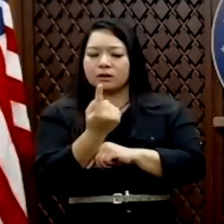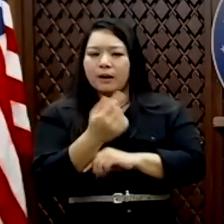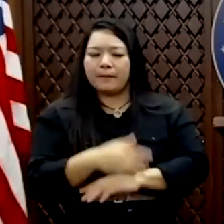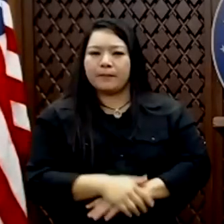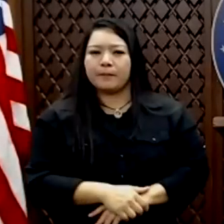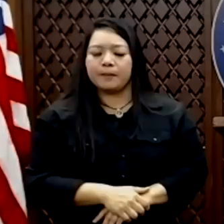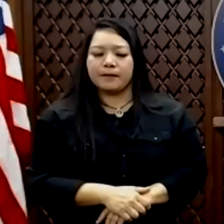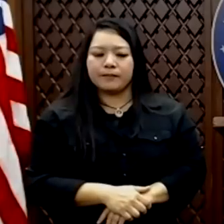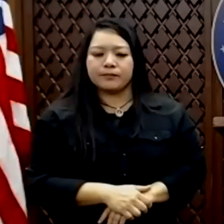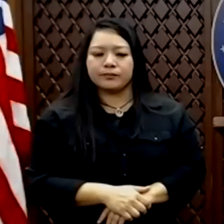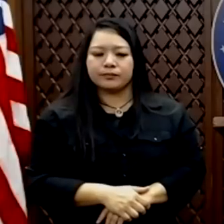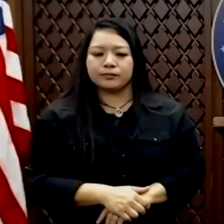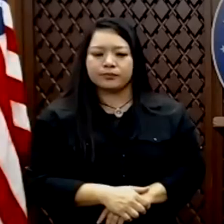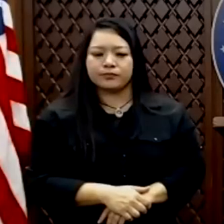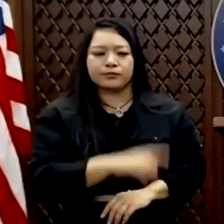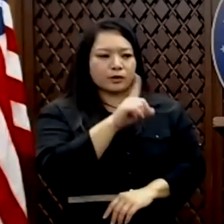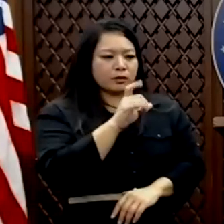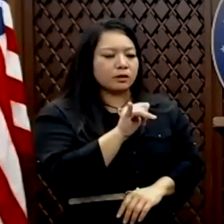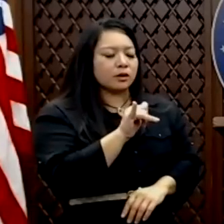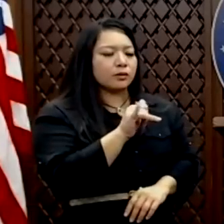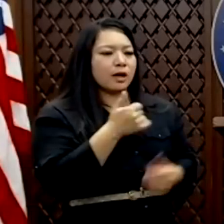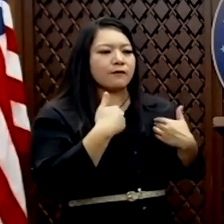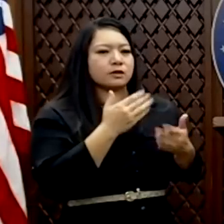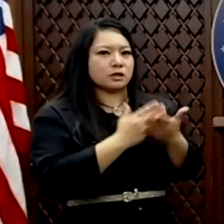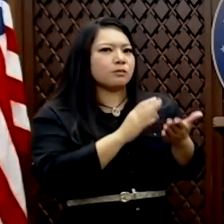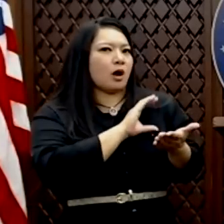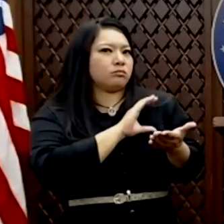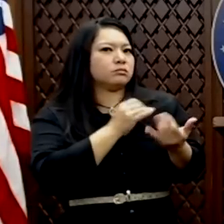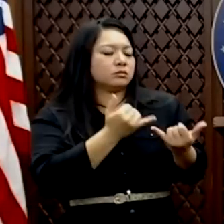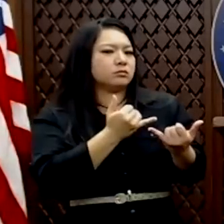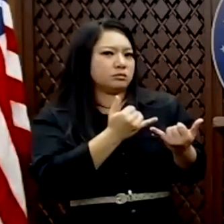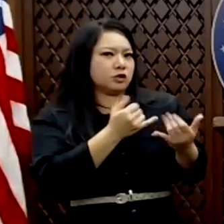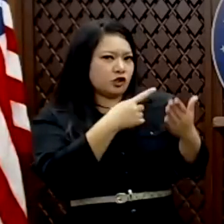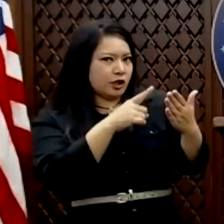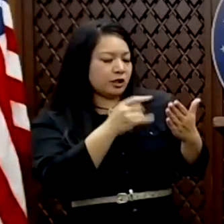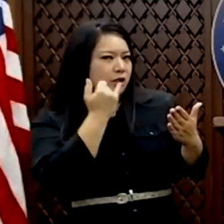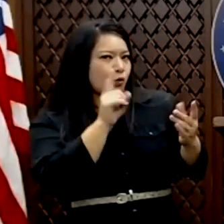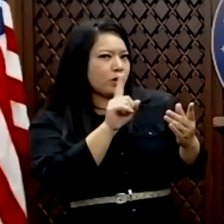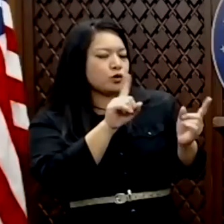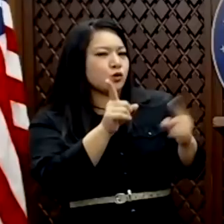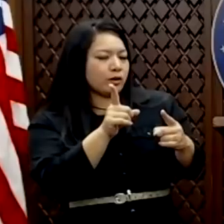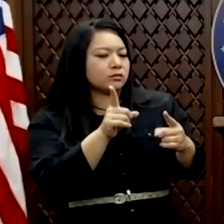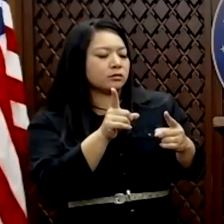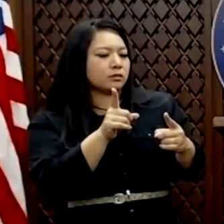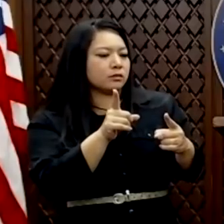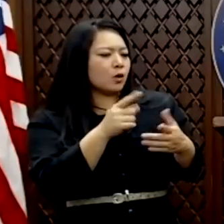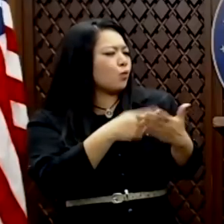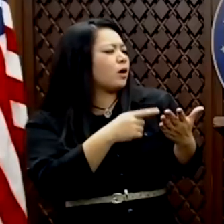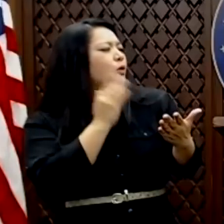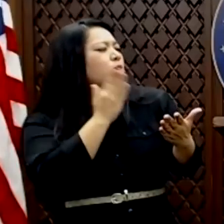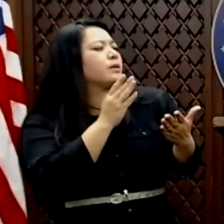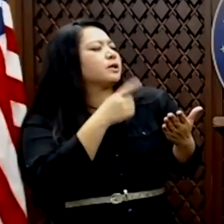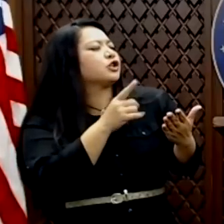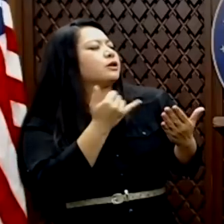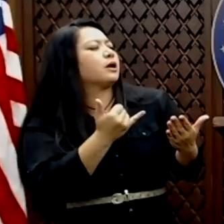Okay, but there will be, as you said, checkpoints and Yes. And so what will they be checking?